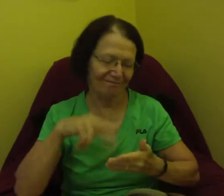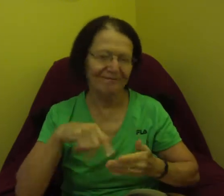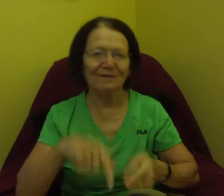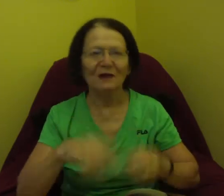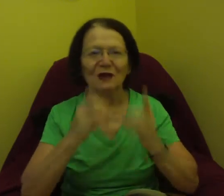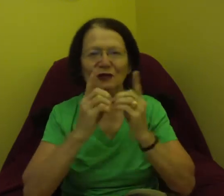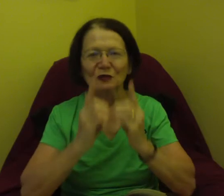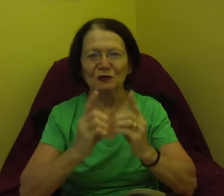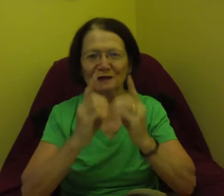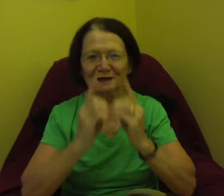Okay,